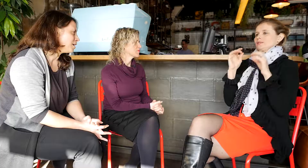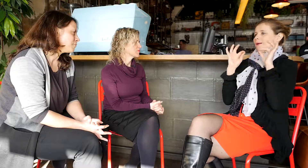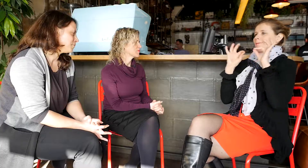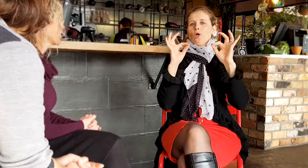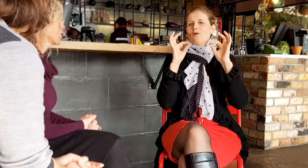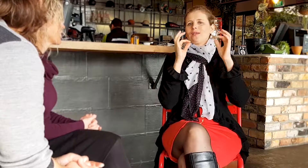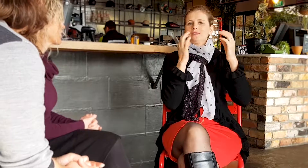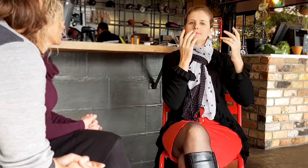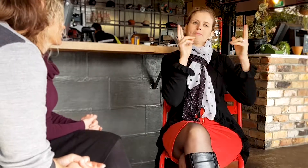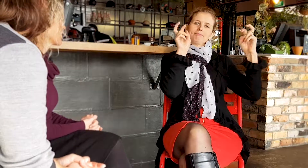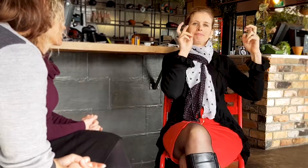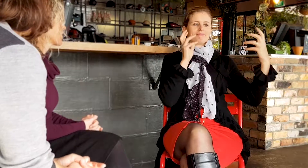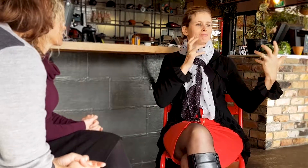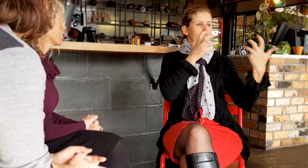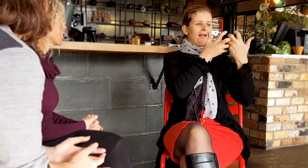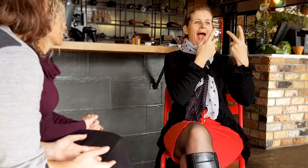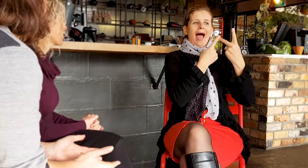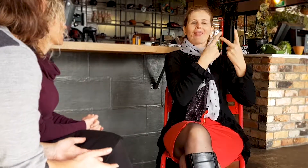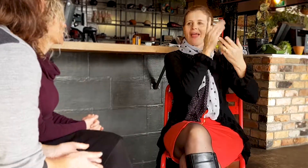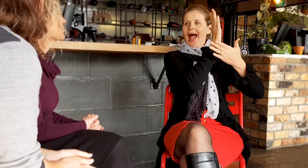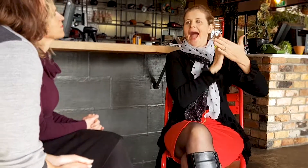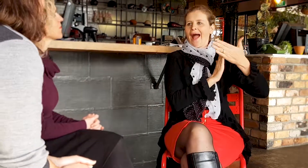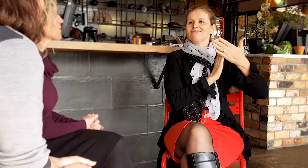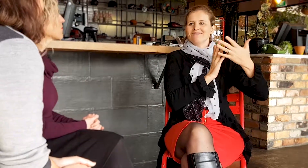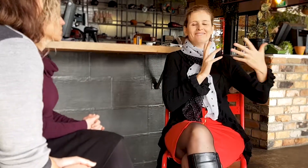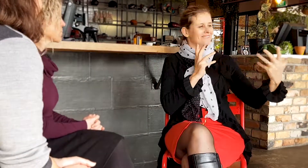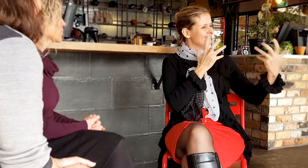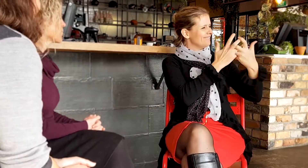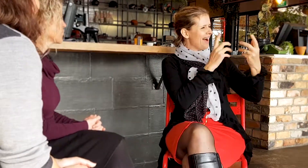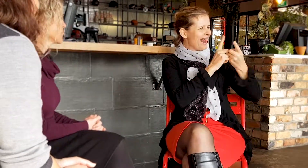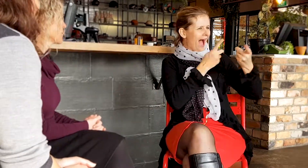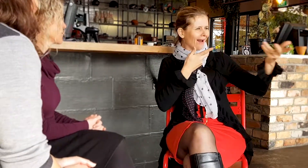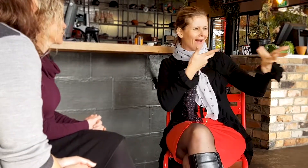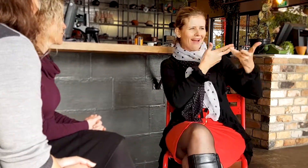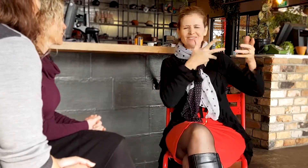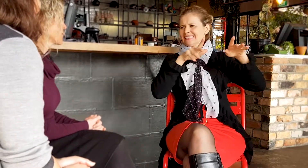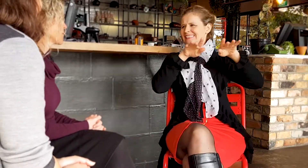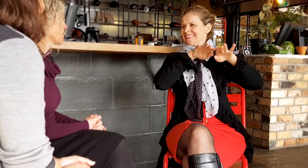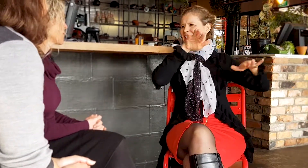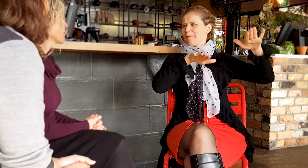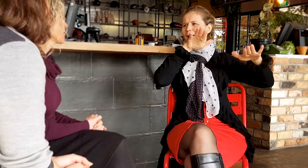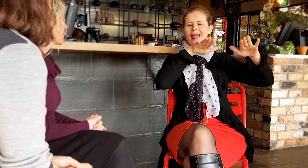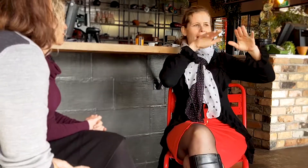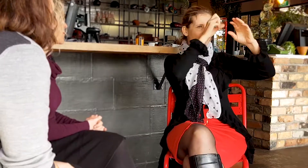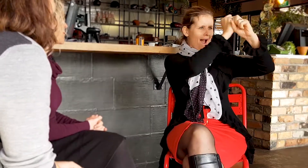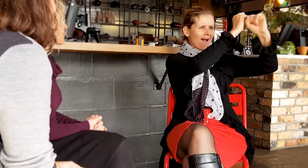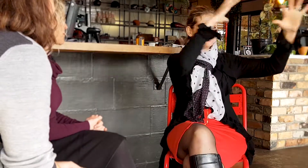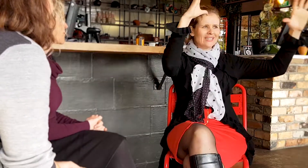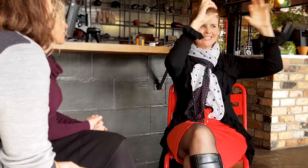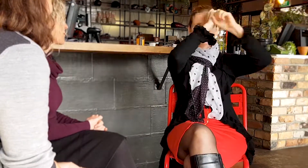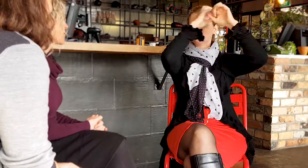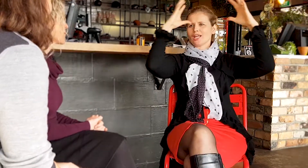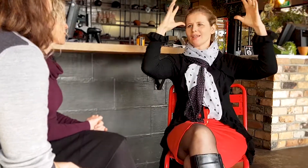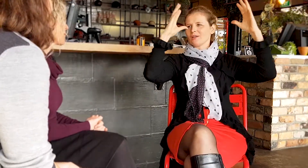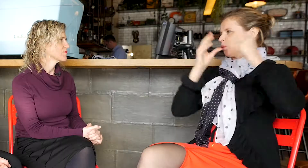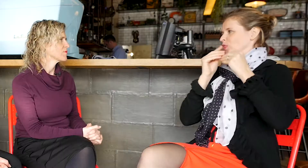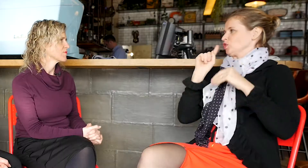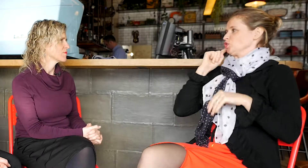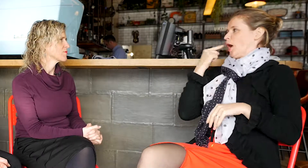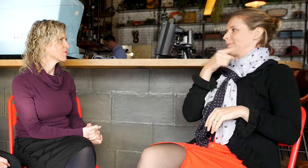I'm very passionate, which is why I'm involved. And of course, Jamie is the other half of our organisation,